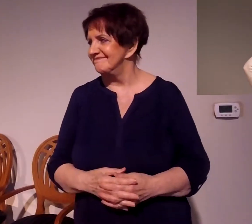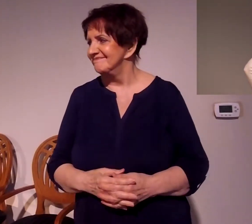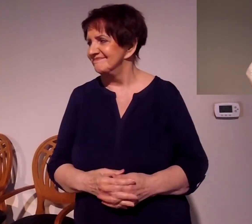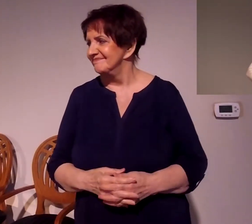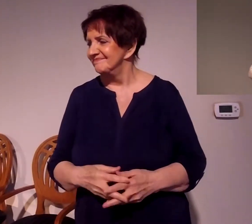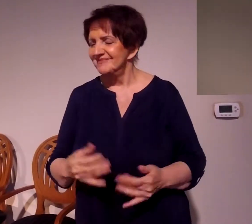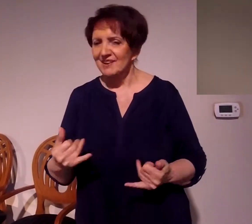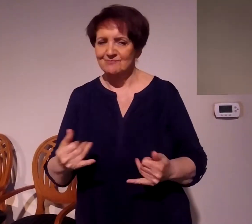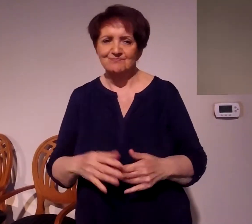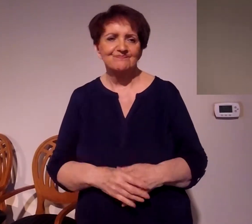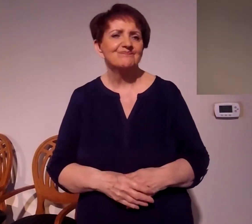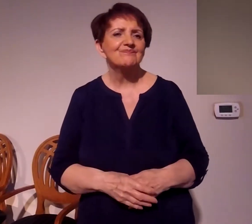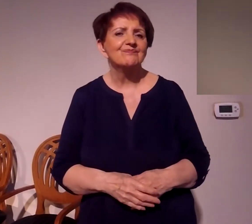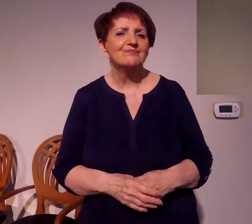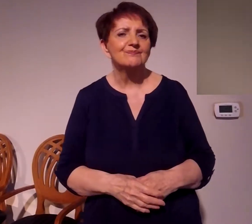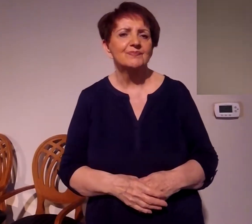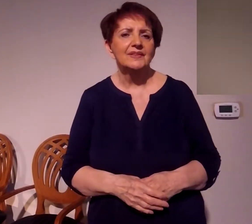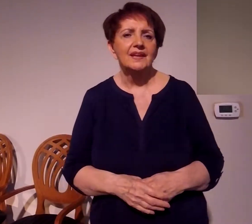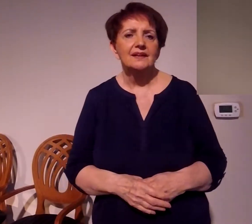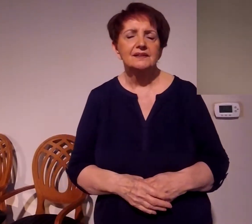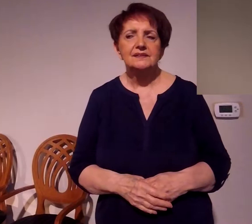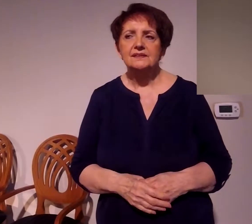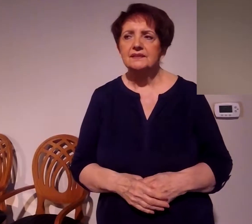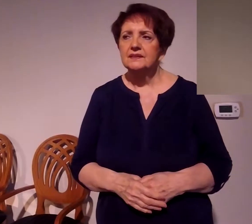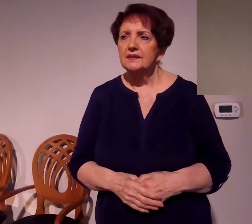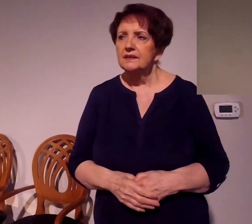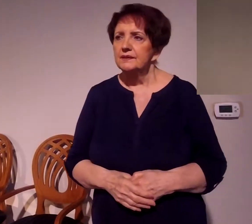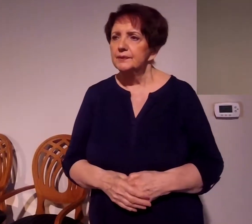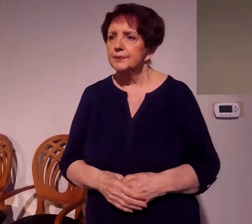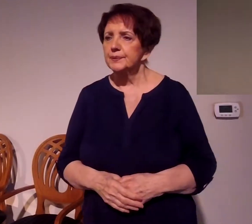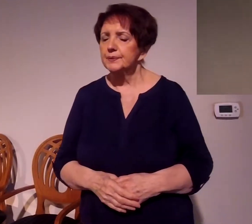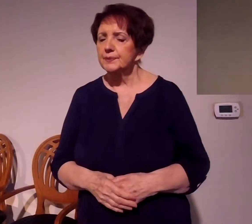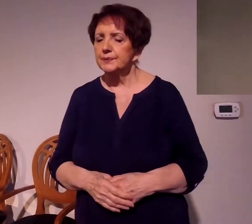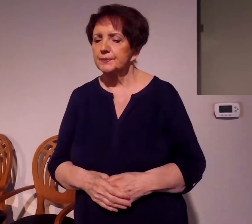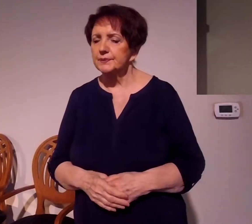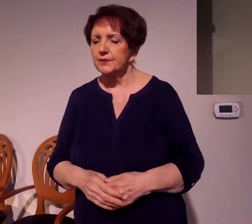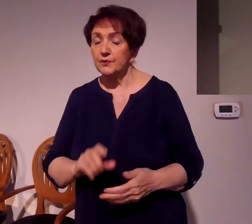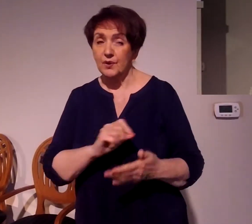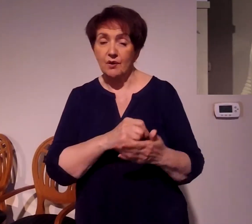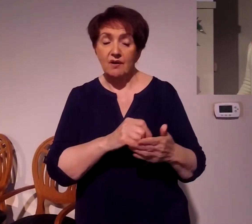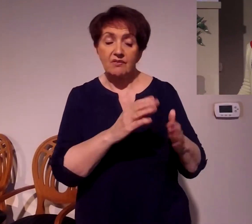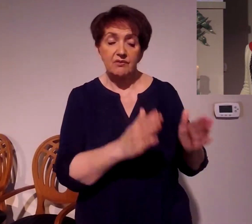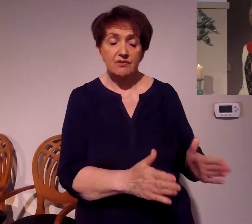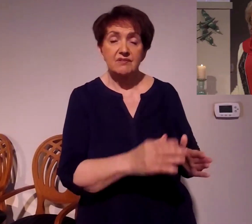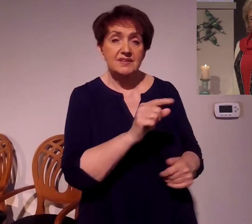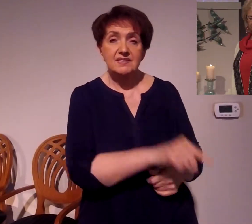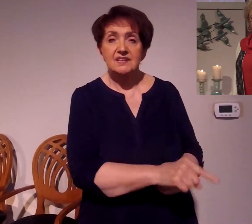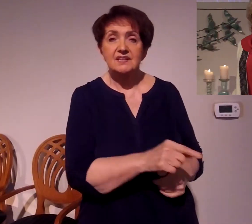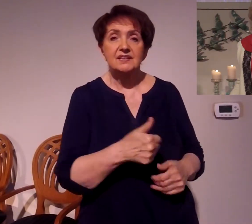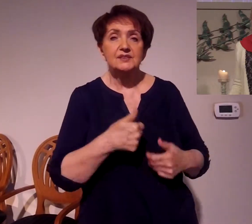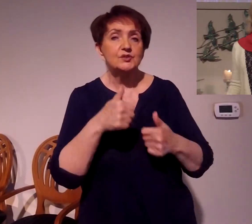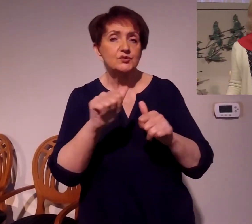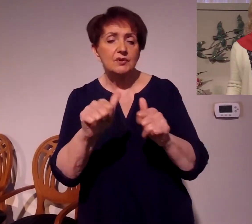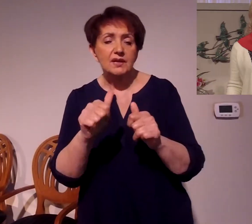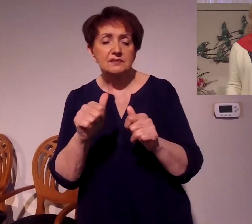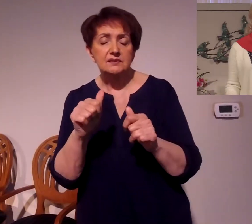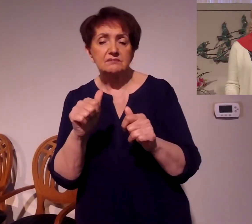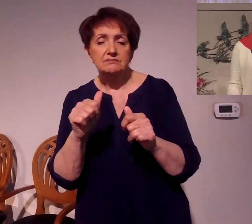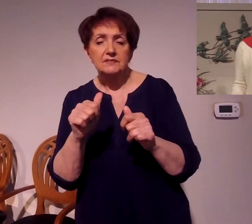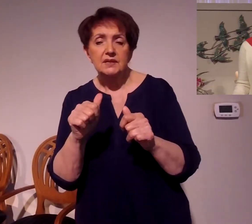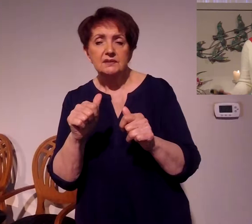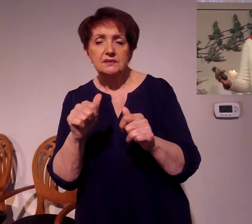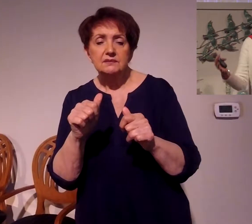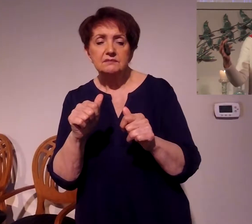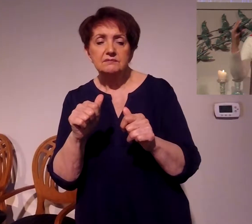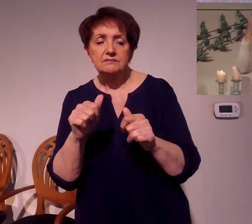we go. So he's really trying to come from the scientific point